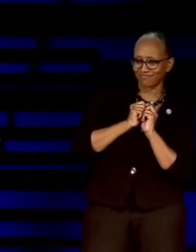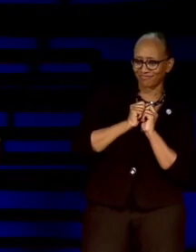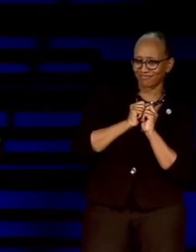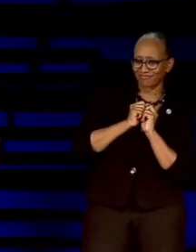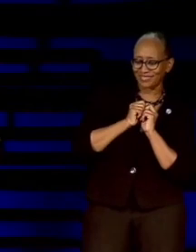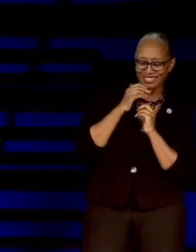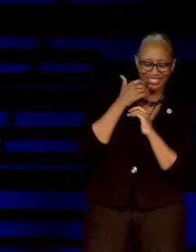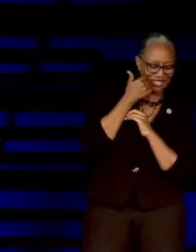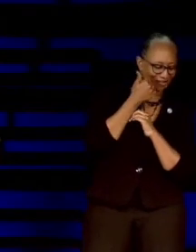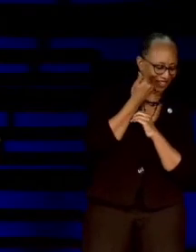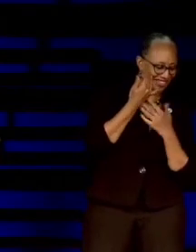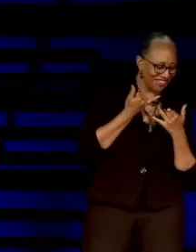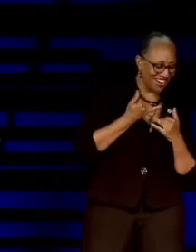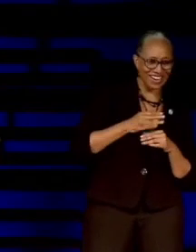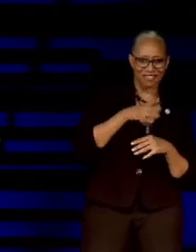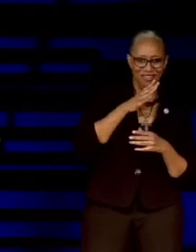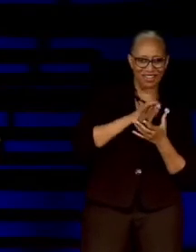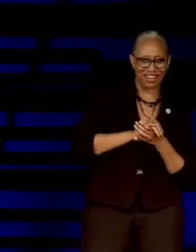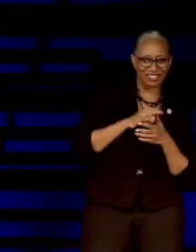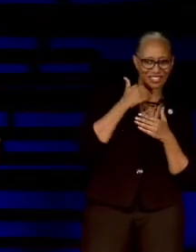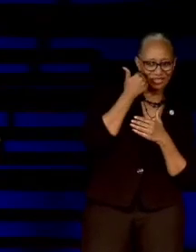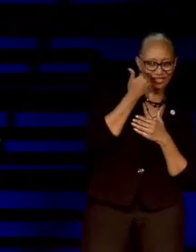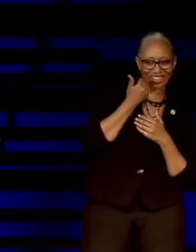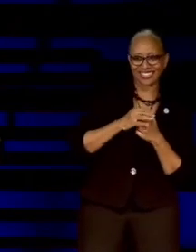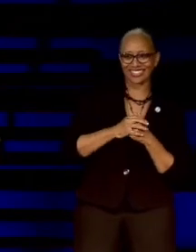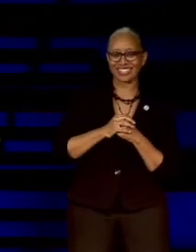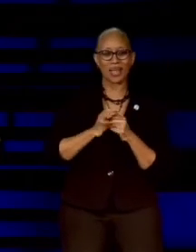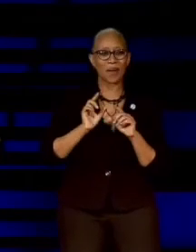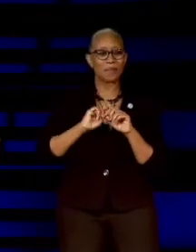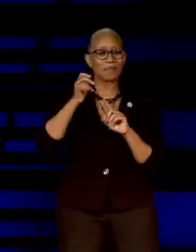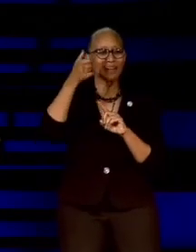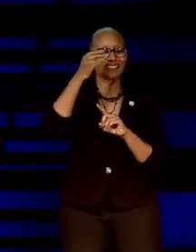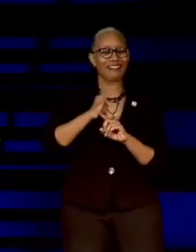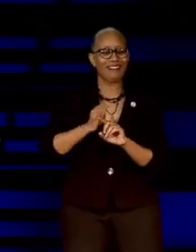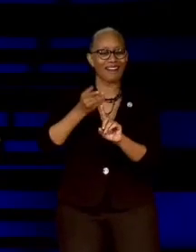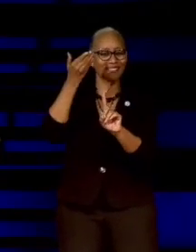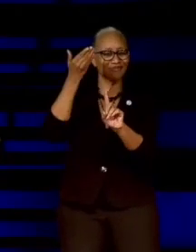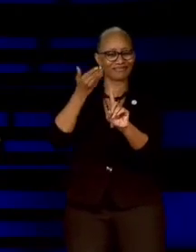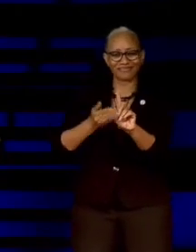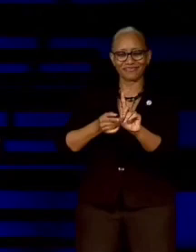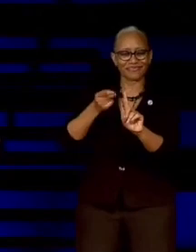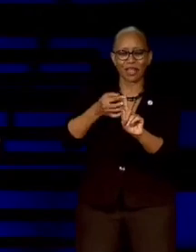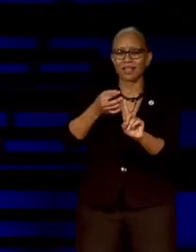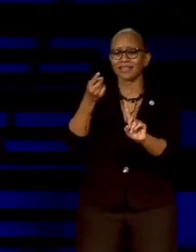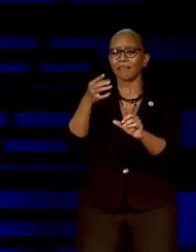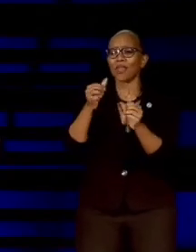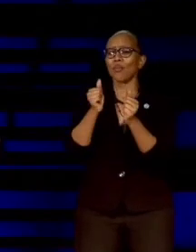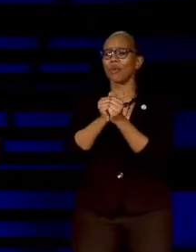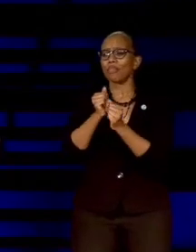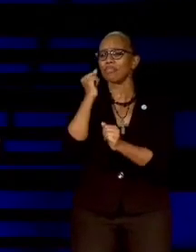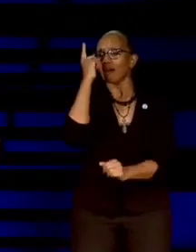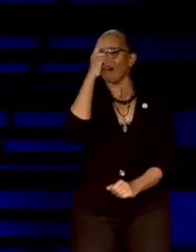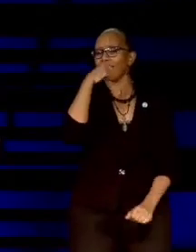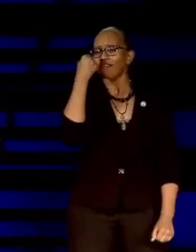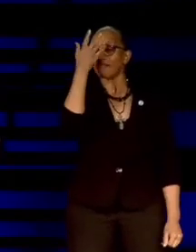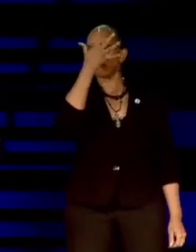She's blushing right now. Where God does something with her face